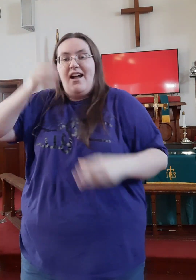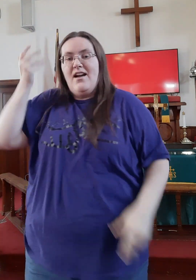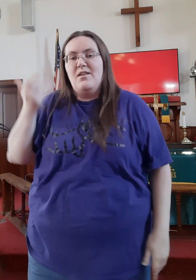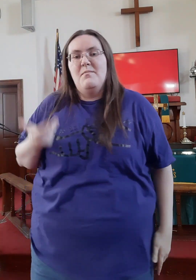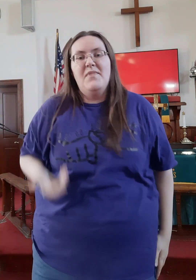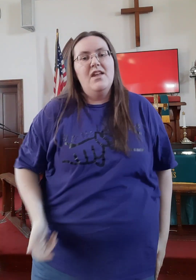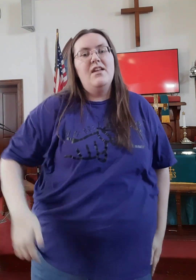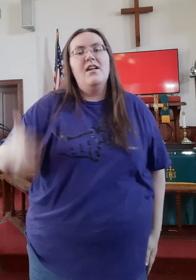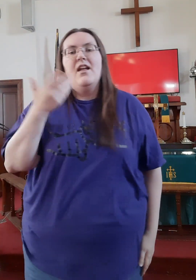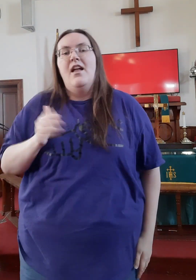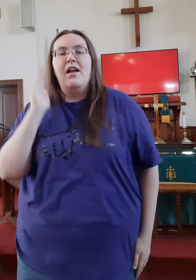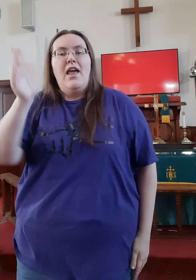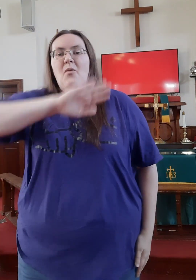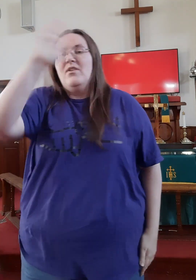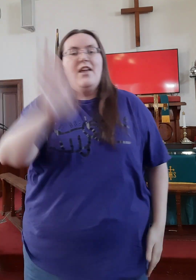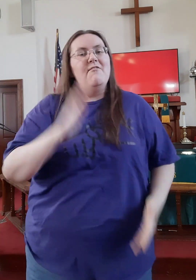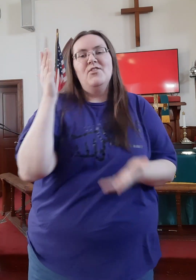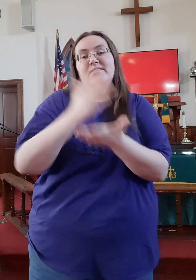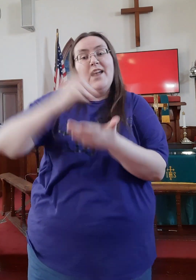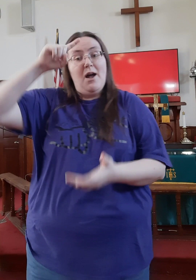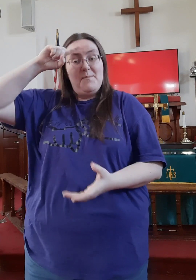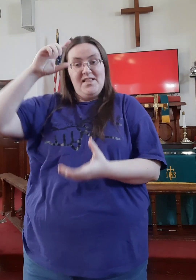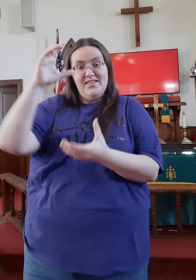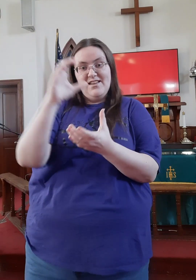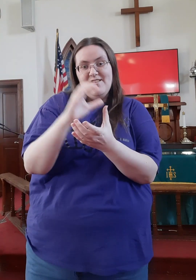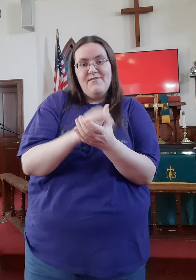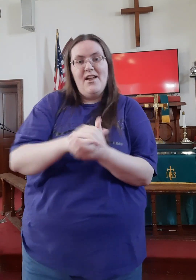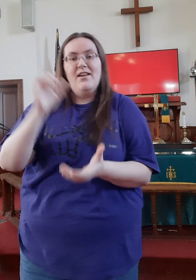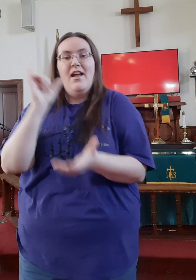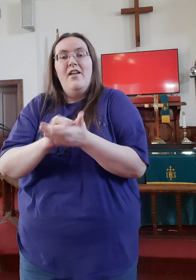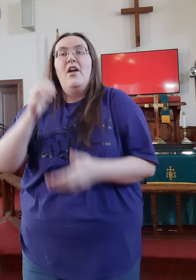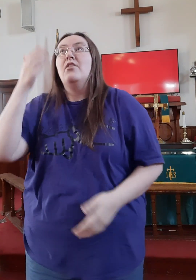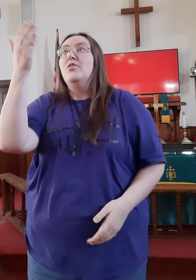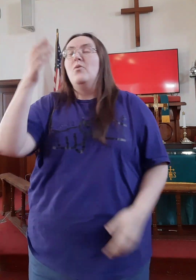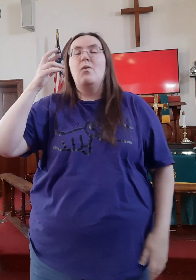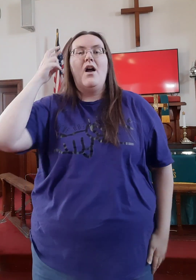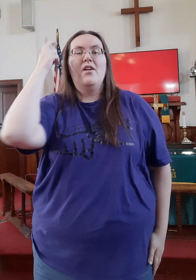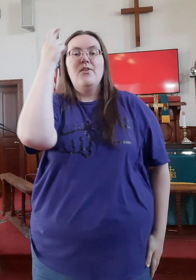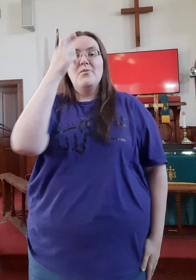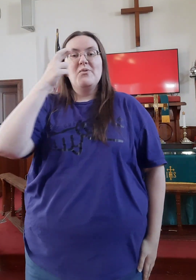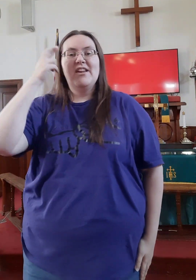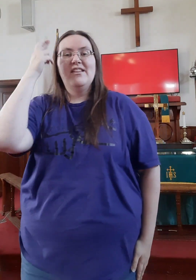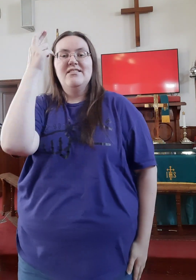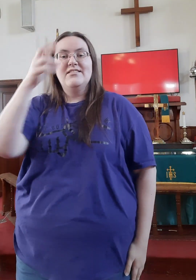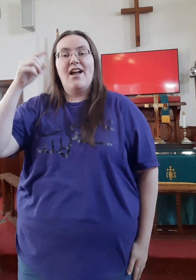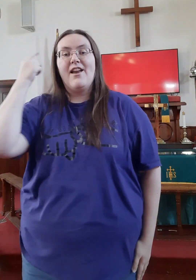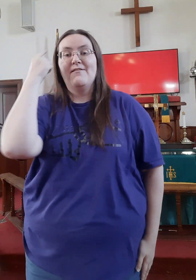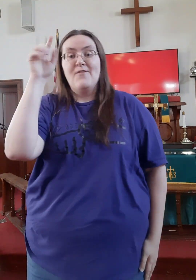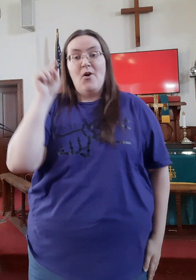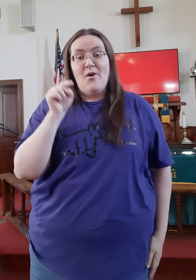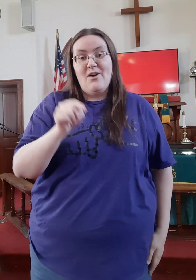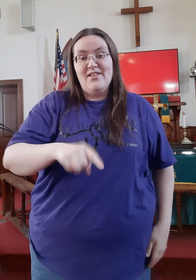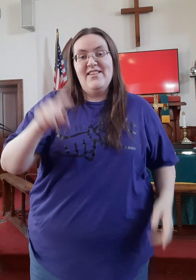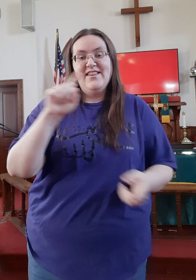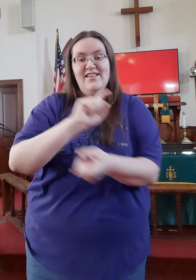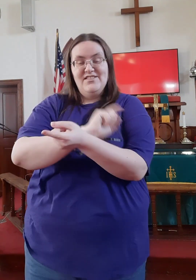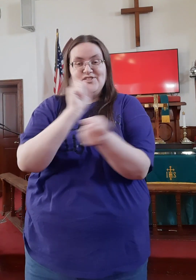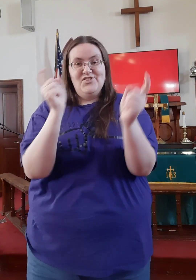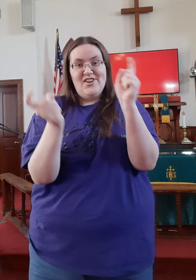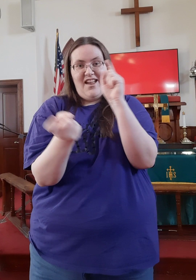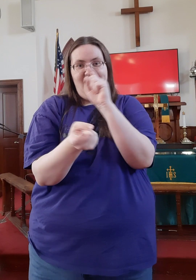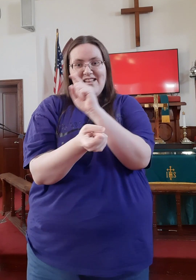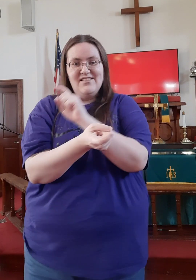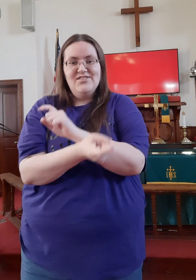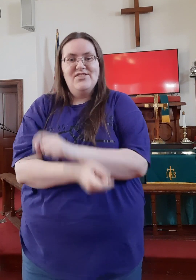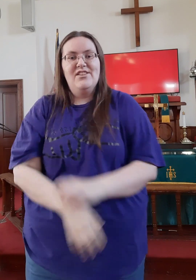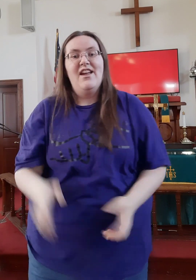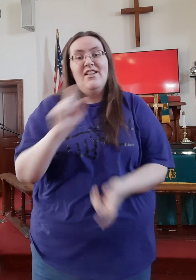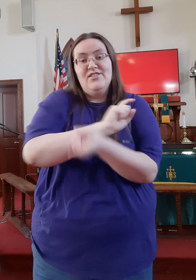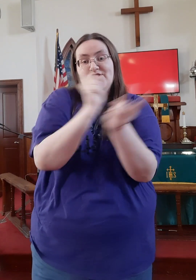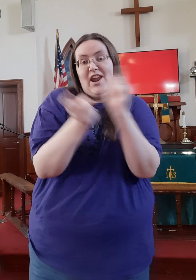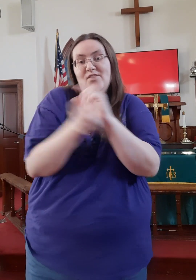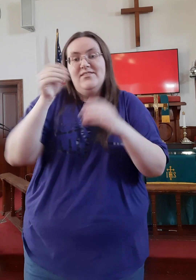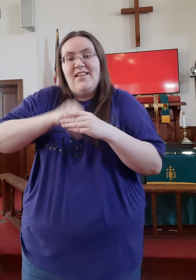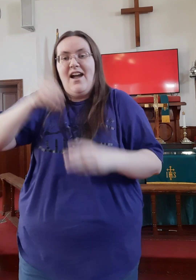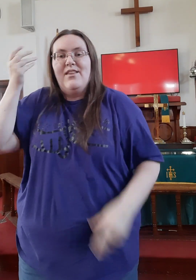of